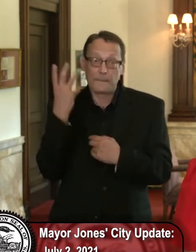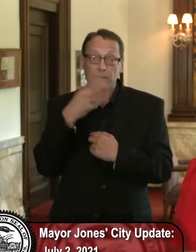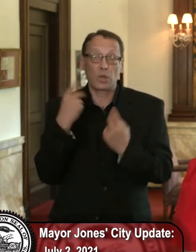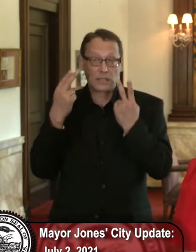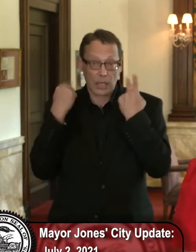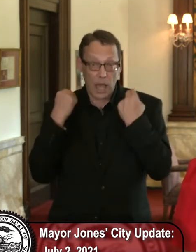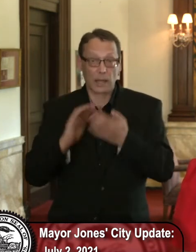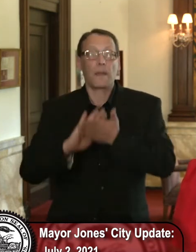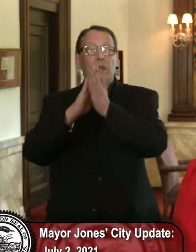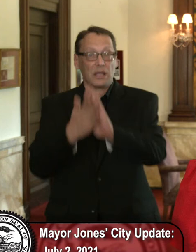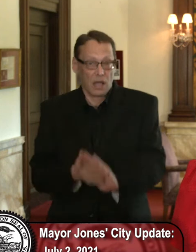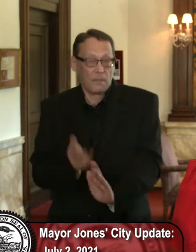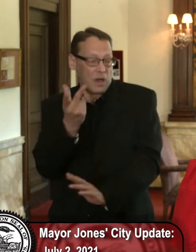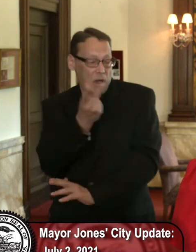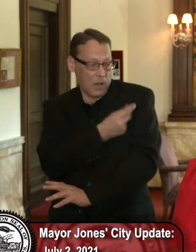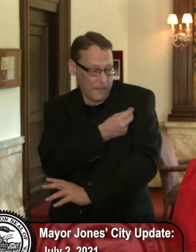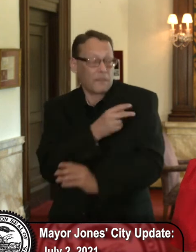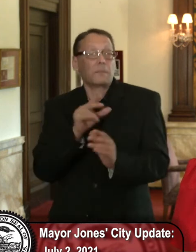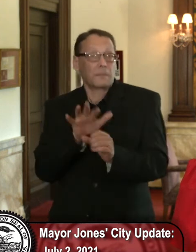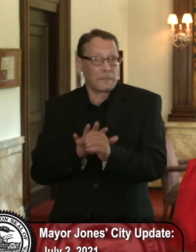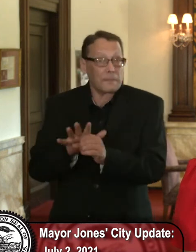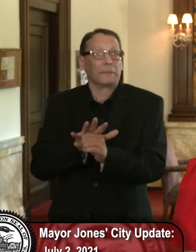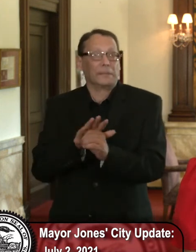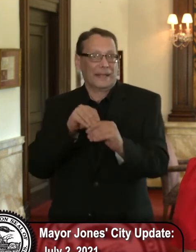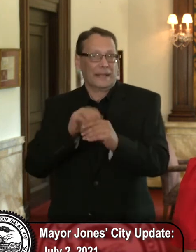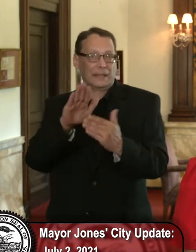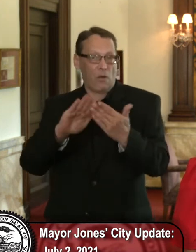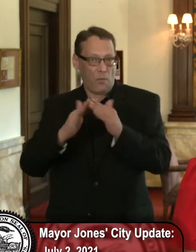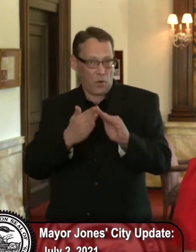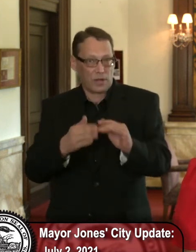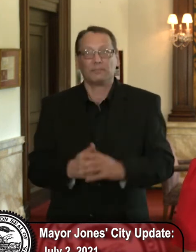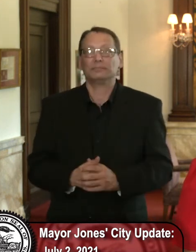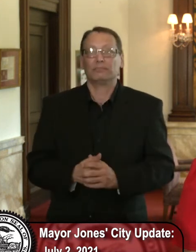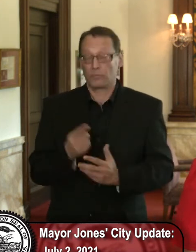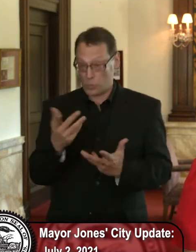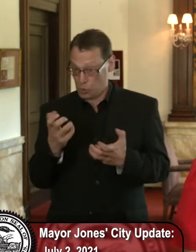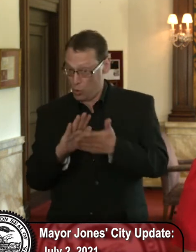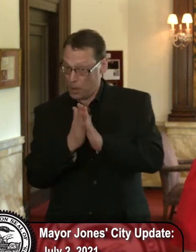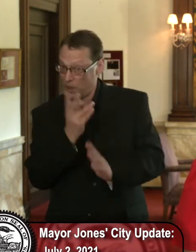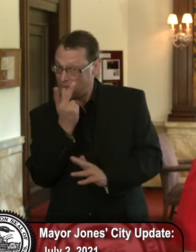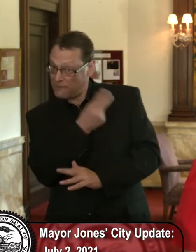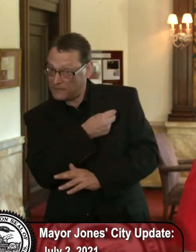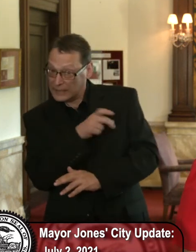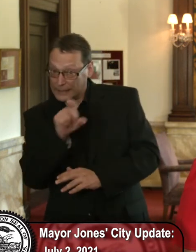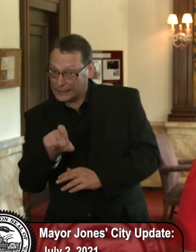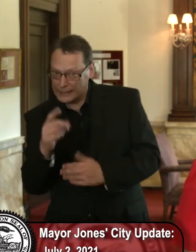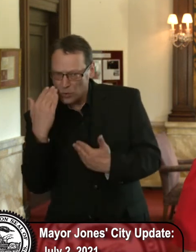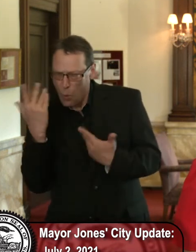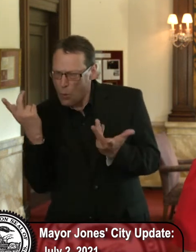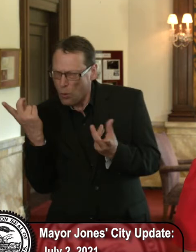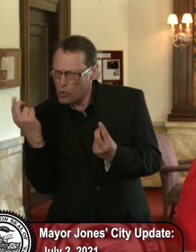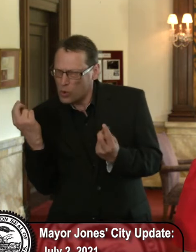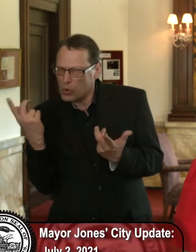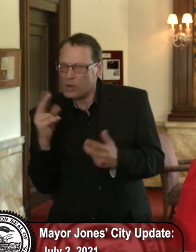to become vaccination hubs in their communities. If you are looking to get vaccinated and need some help on next steps,